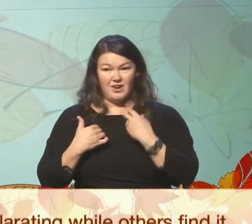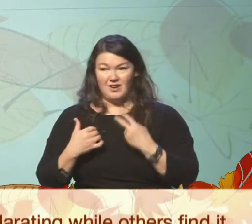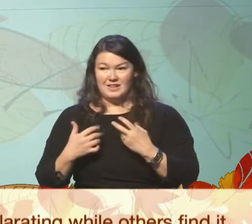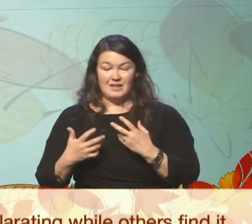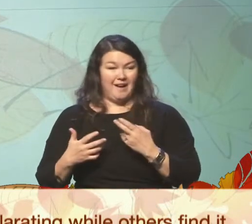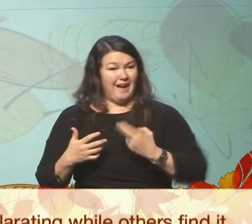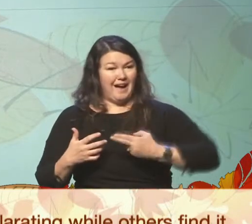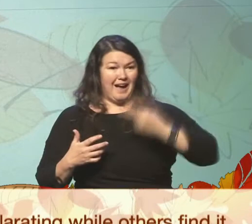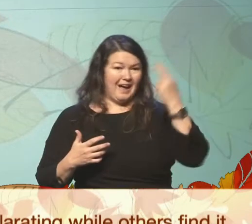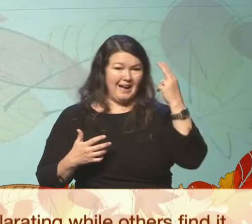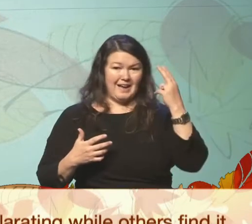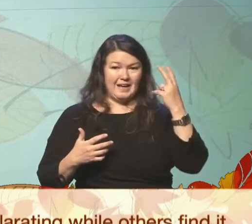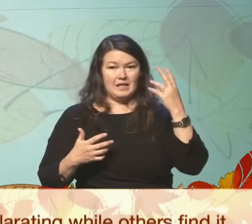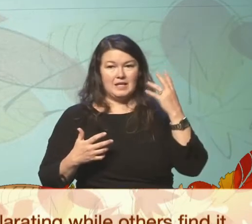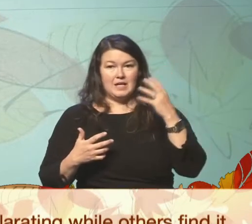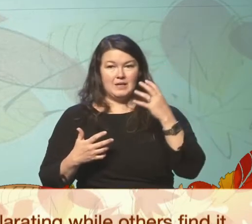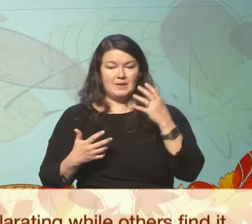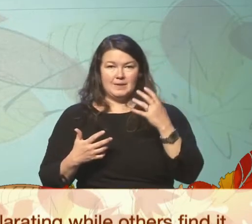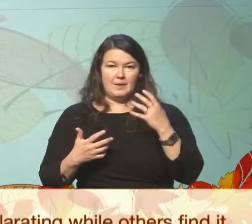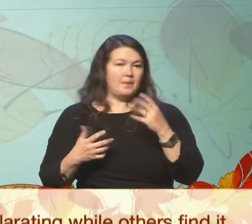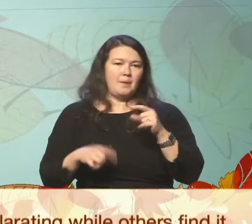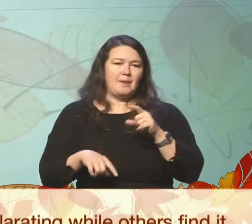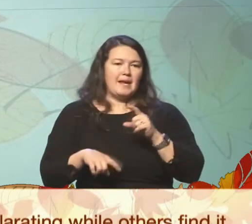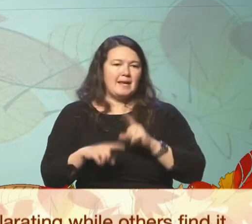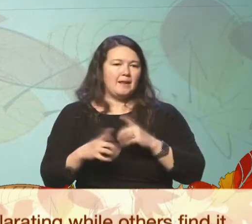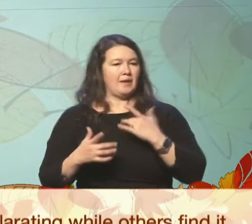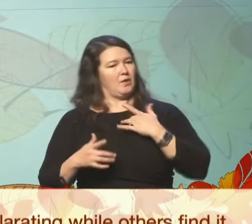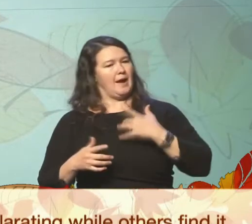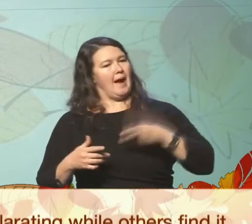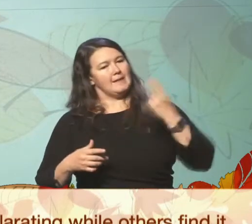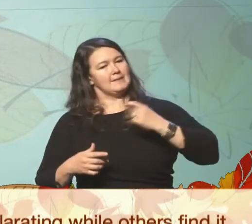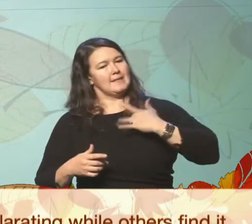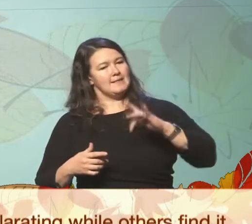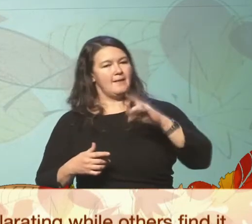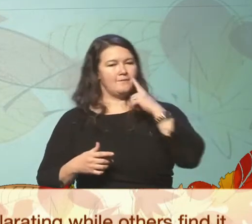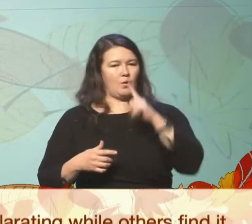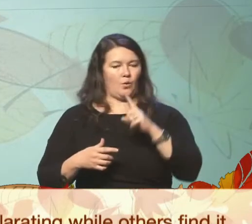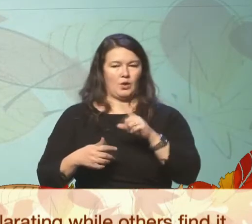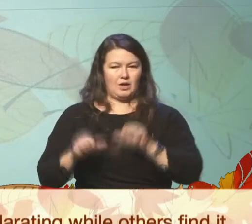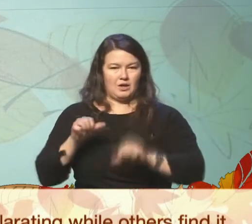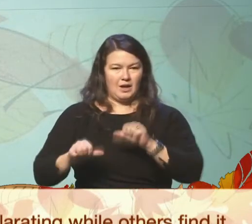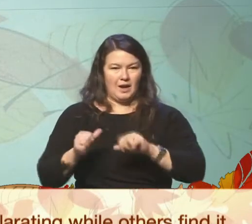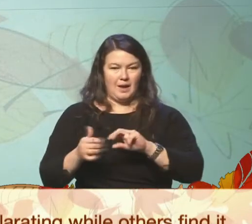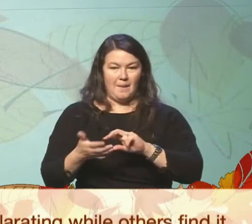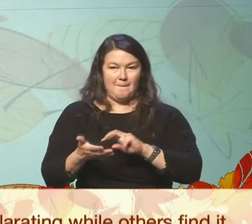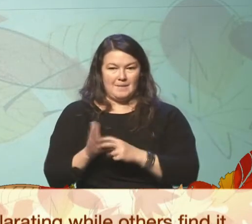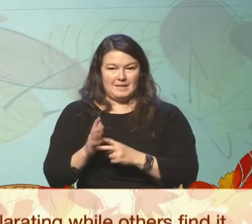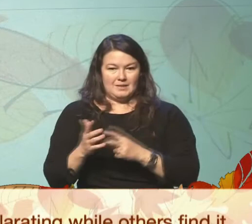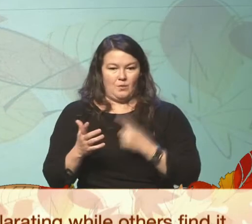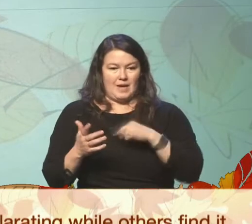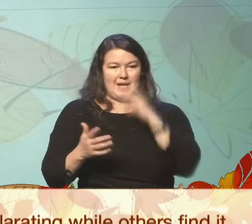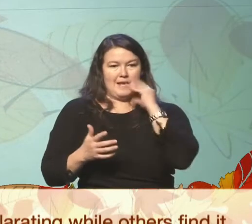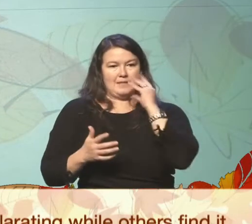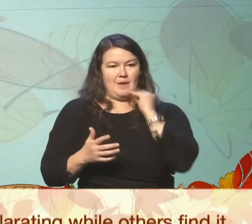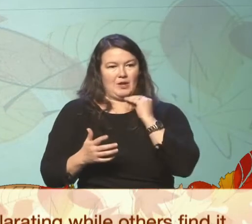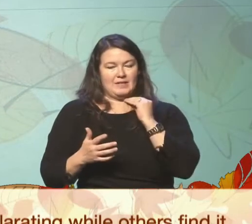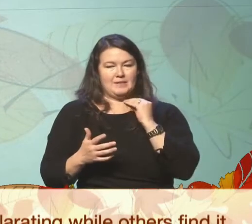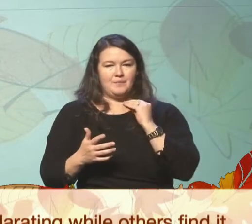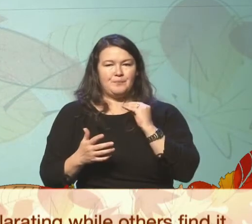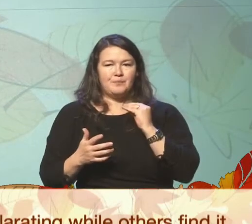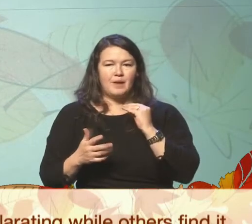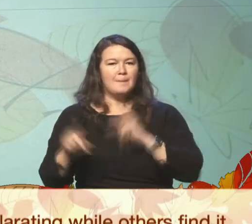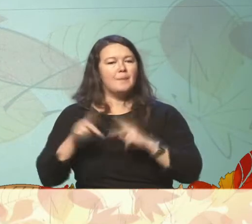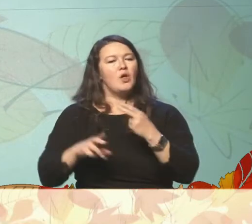intolerance for it, then what happens is in our lives, there's this experience that we get. And psychologists call